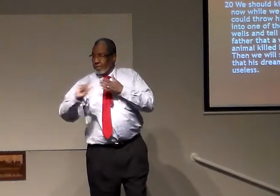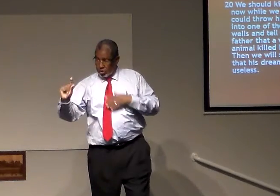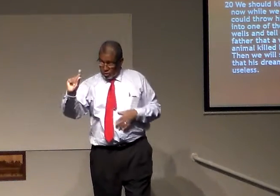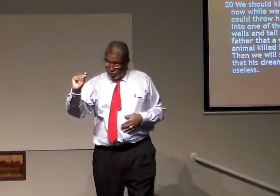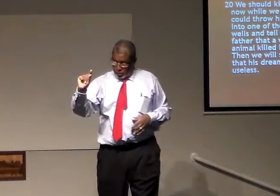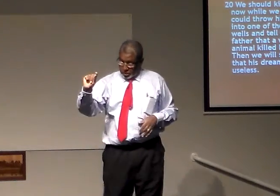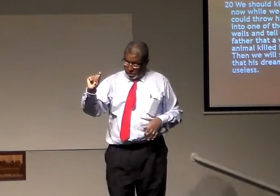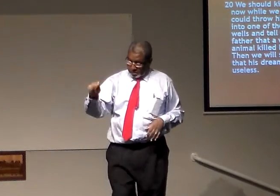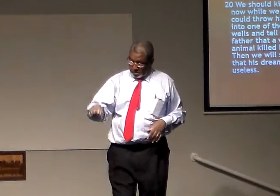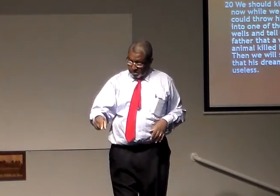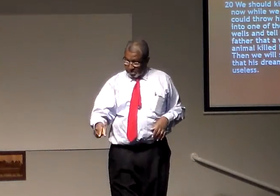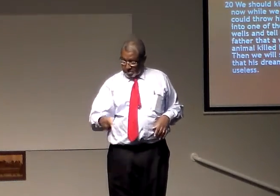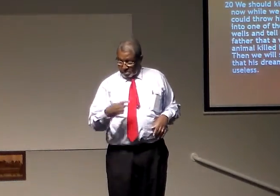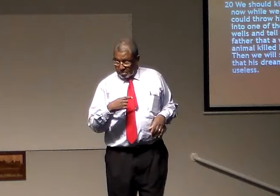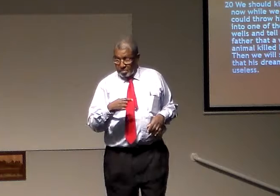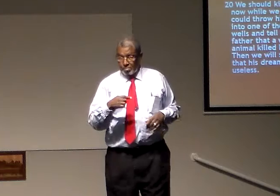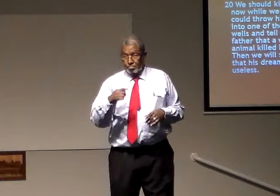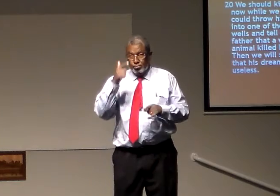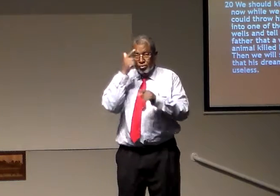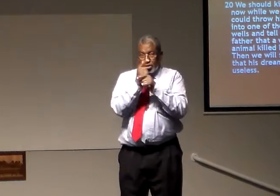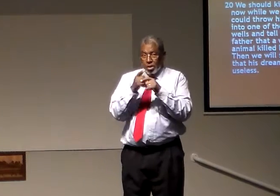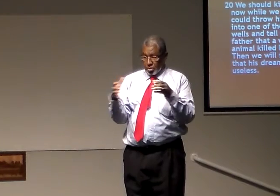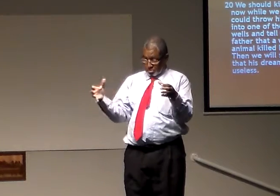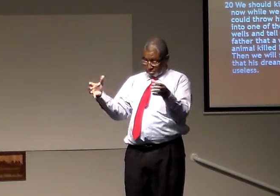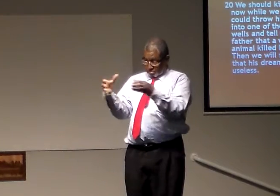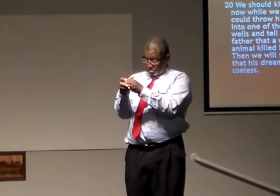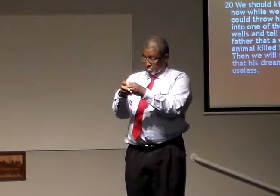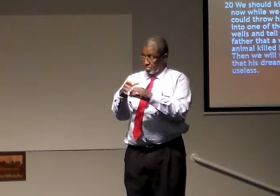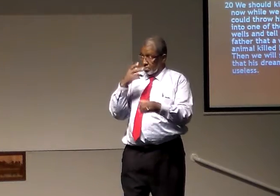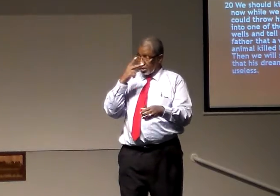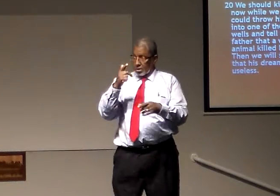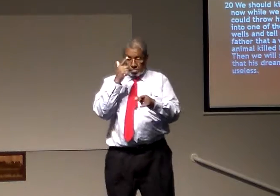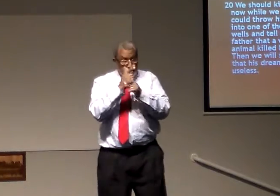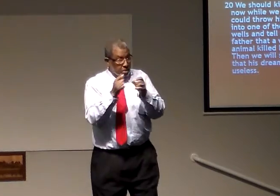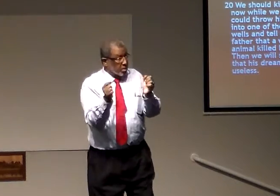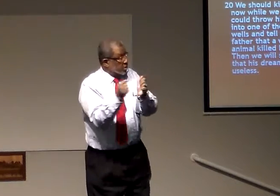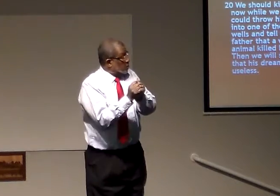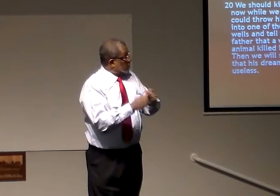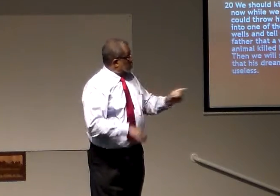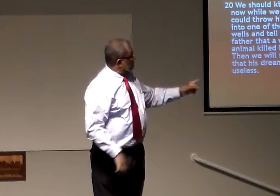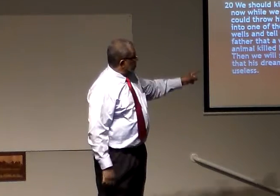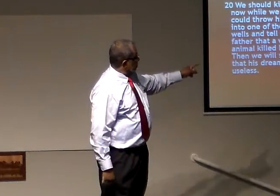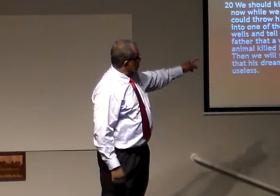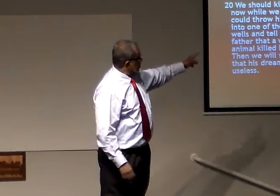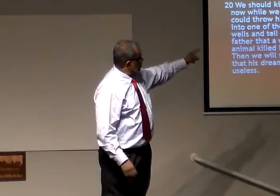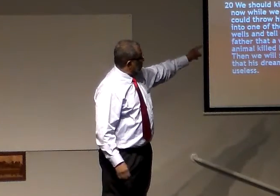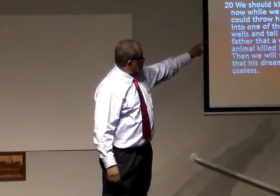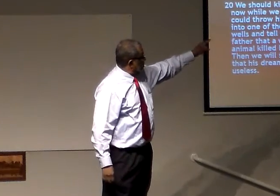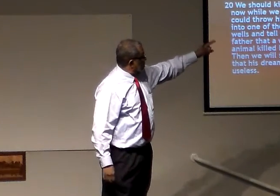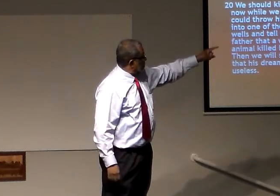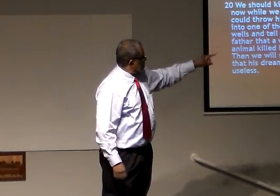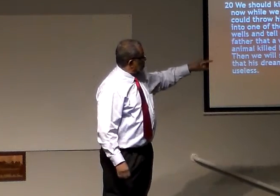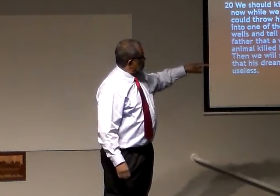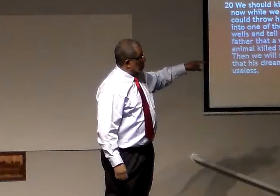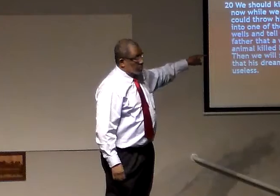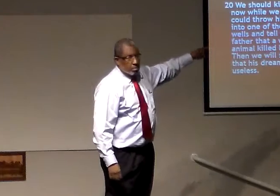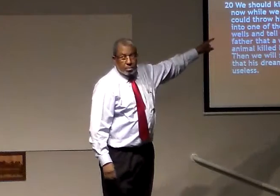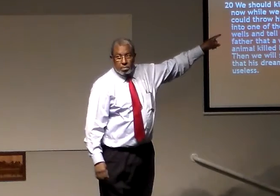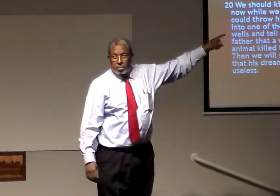So, I'm going to jump over a little bit. The brother came together with him. And as you can see right here in this